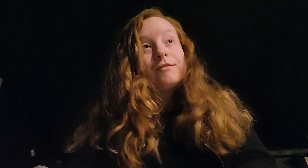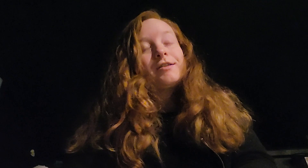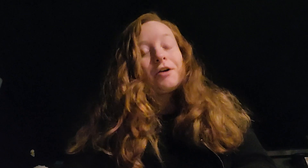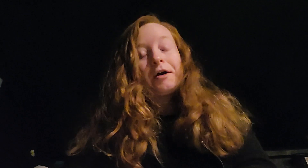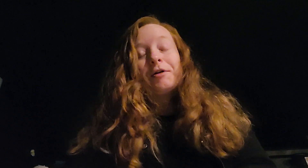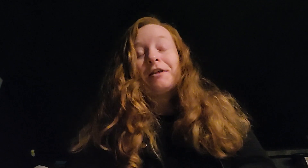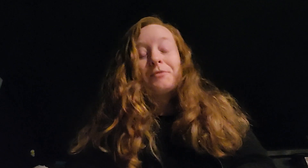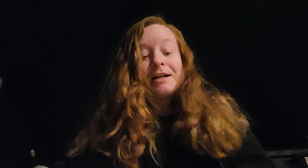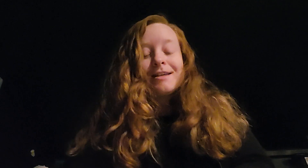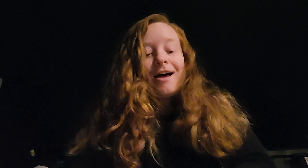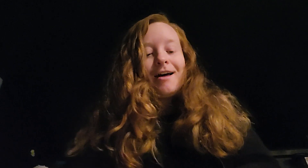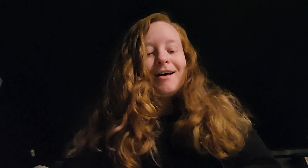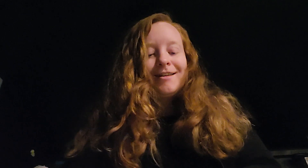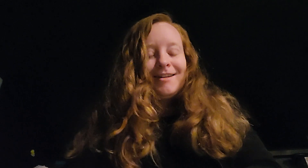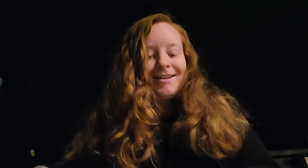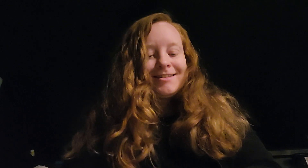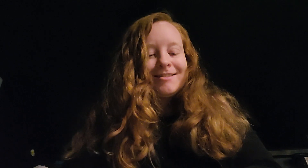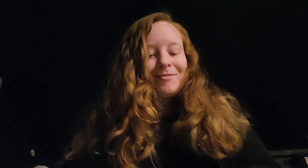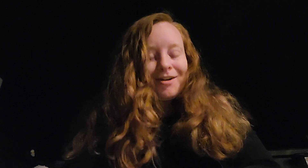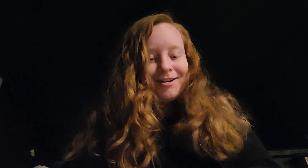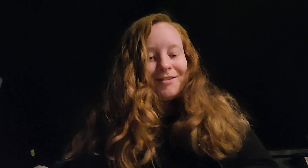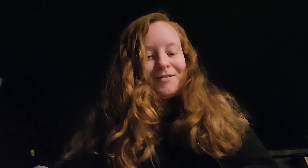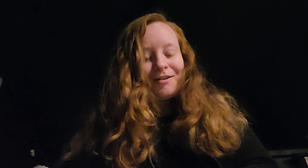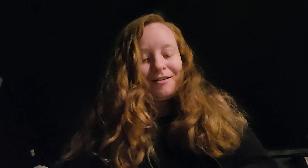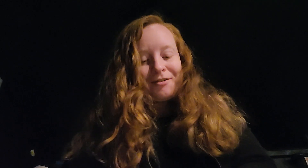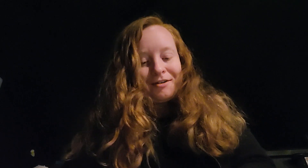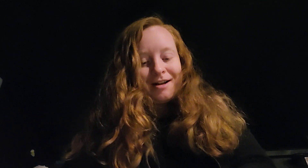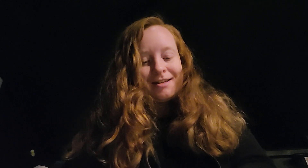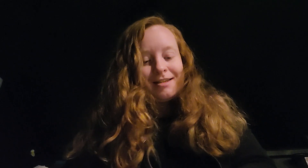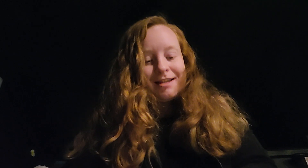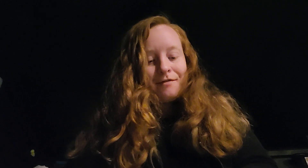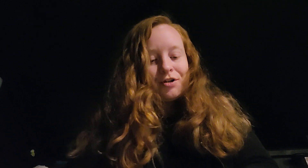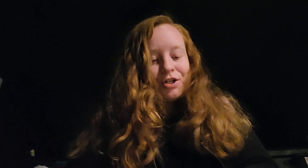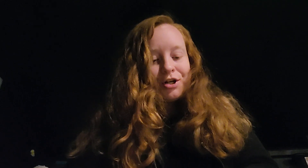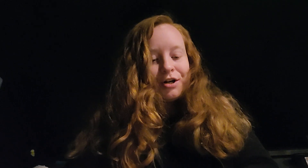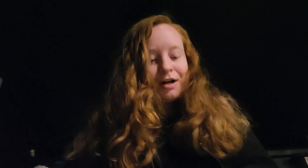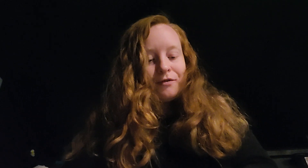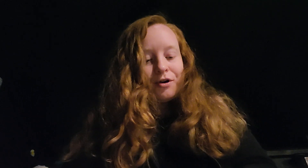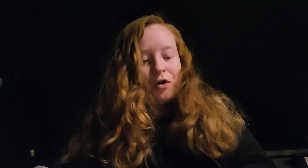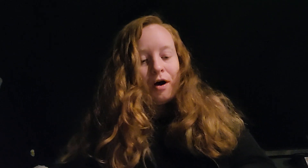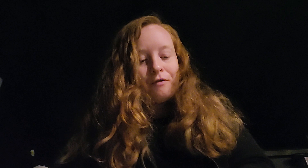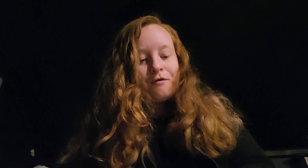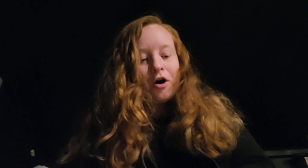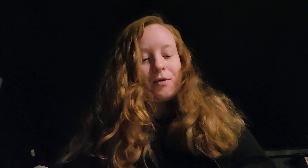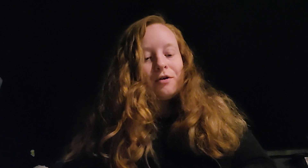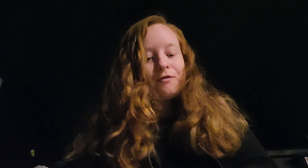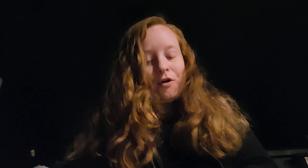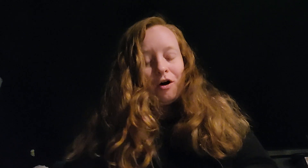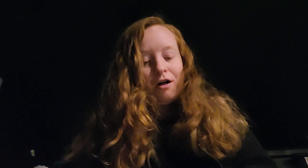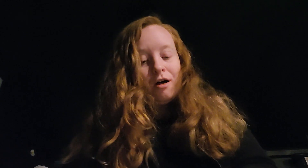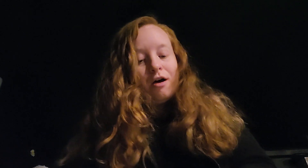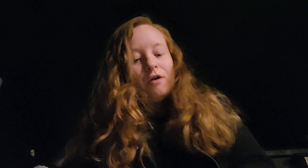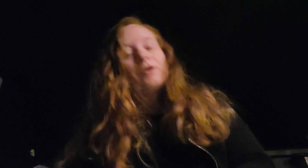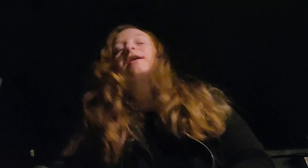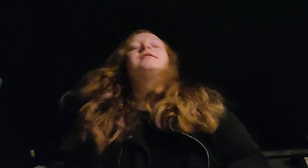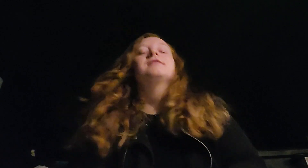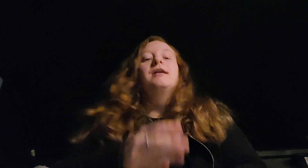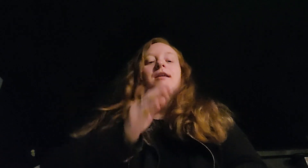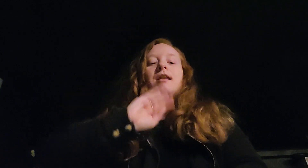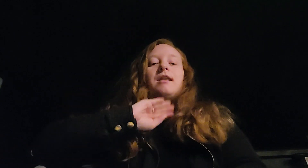Sorry, I'm reading the words. Next part of the chorus is never sure, never know how far we could fall. We're going to say